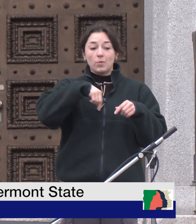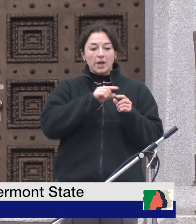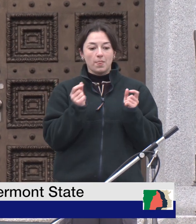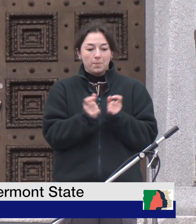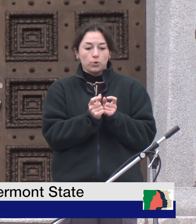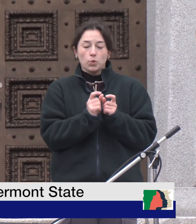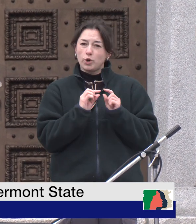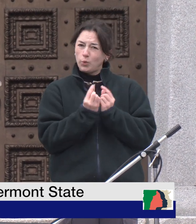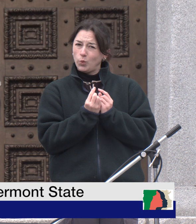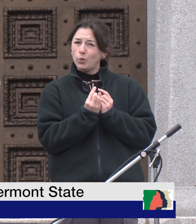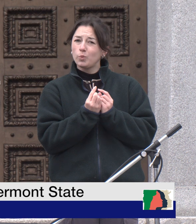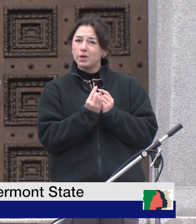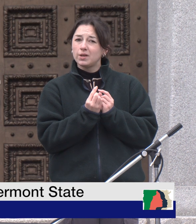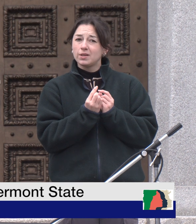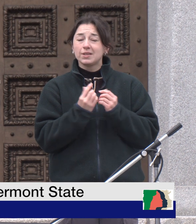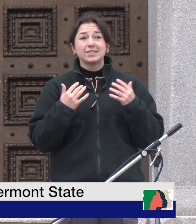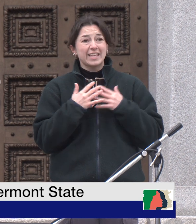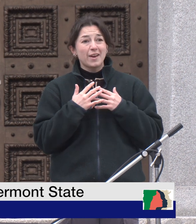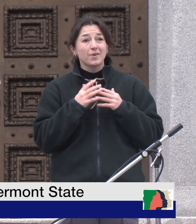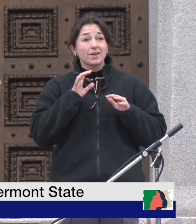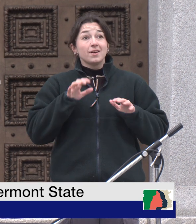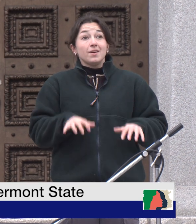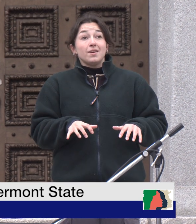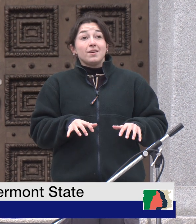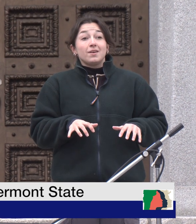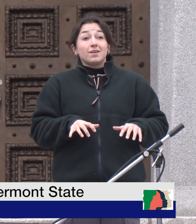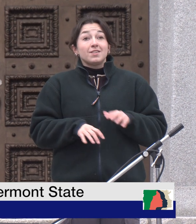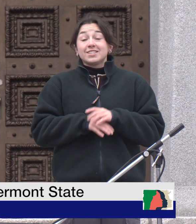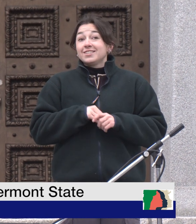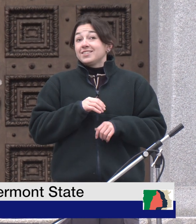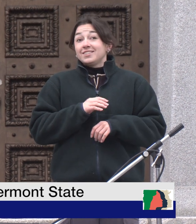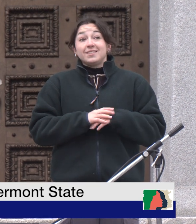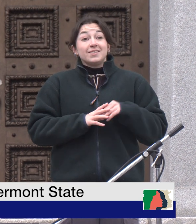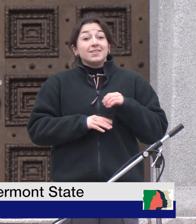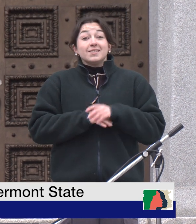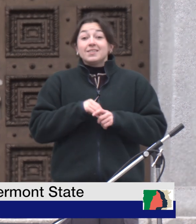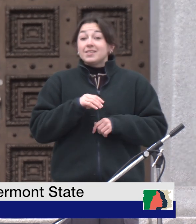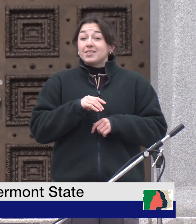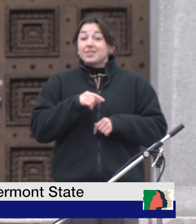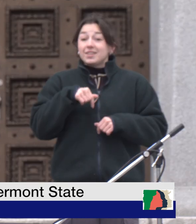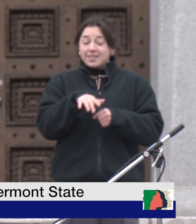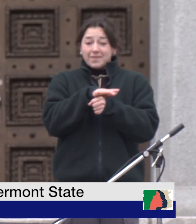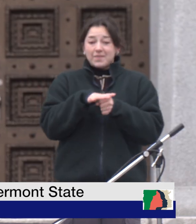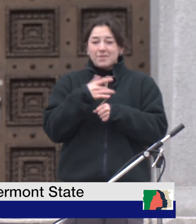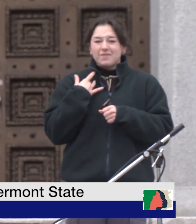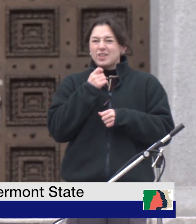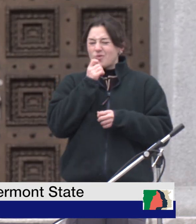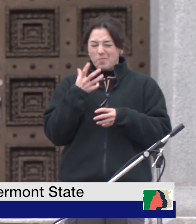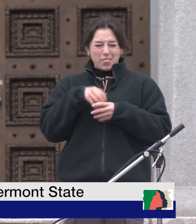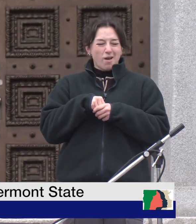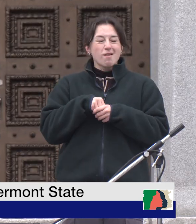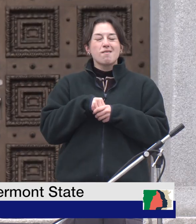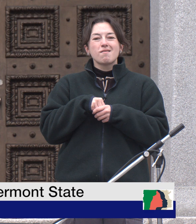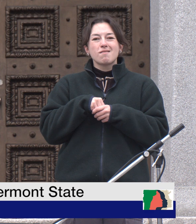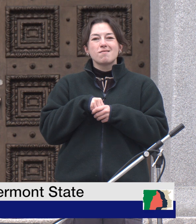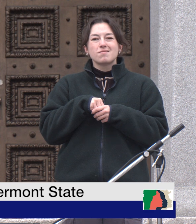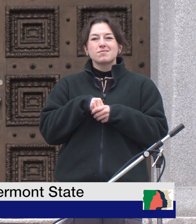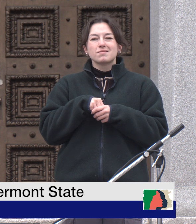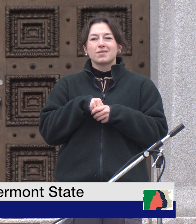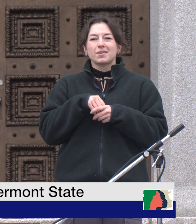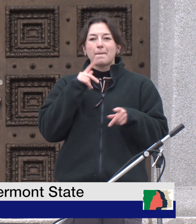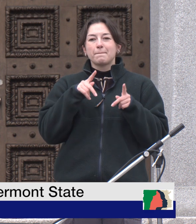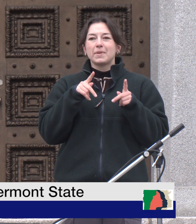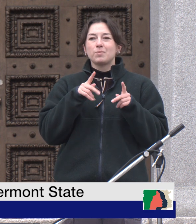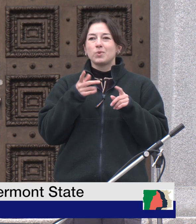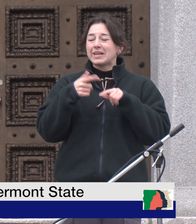They create discomfort. They place us in environments in which we feel we do not belong, among people to whom we